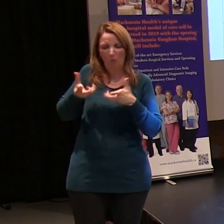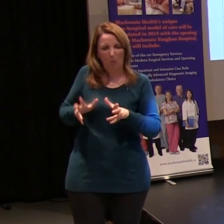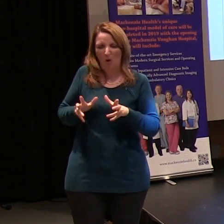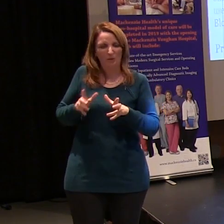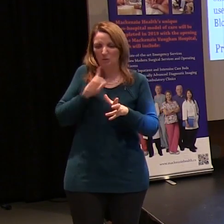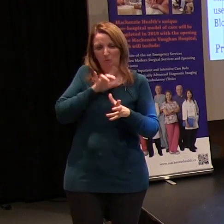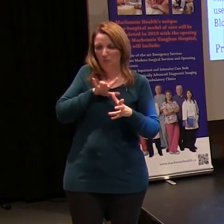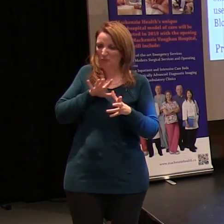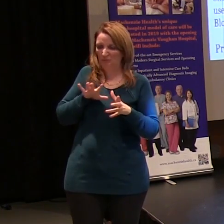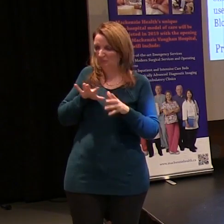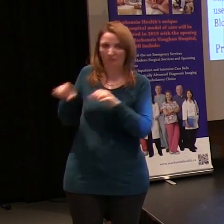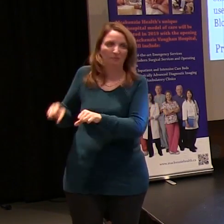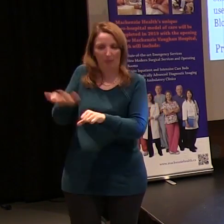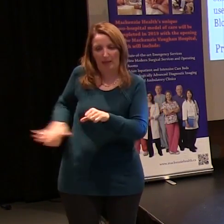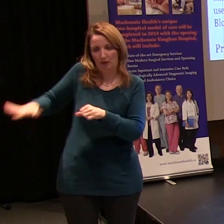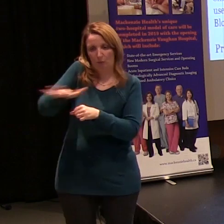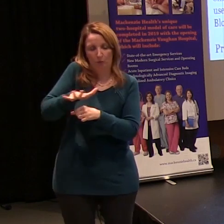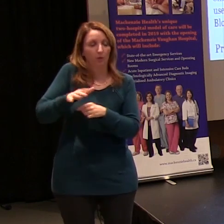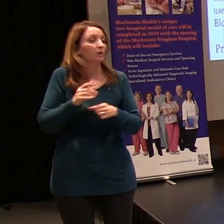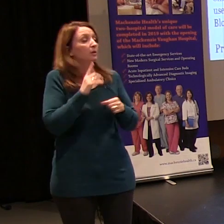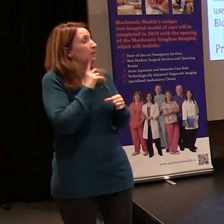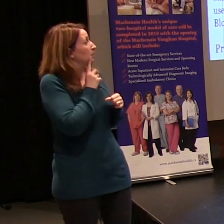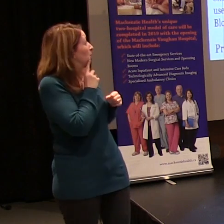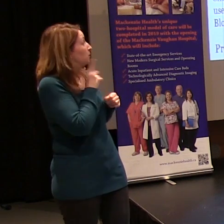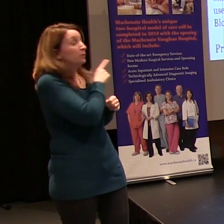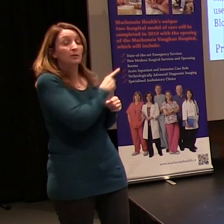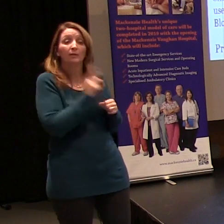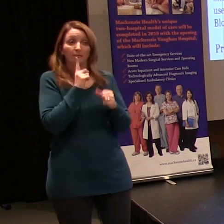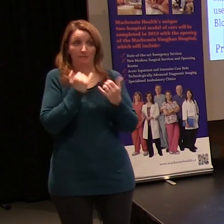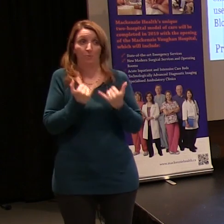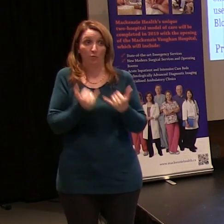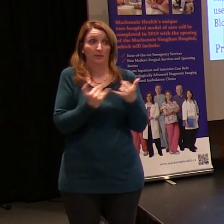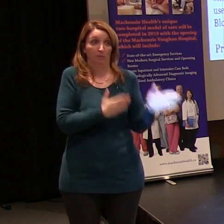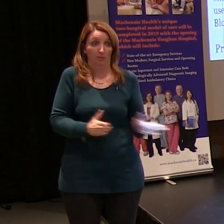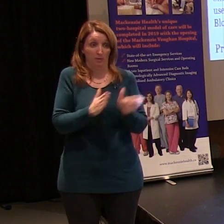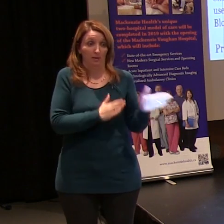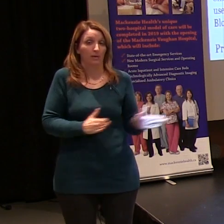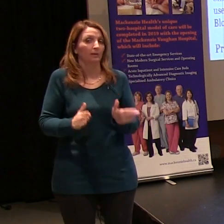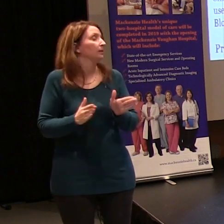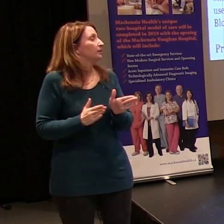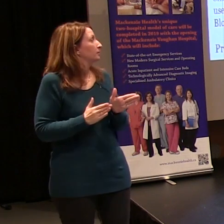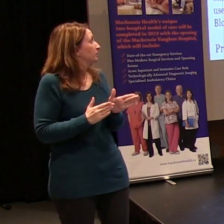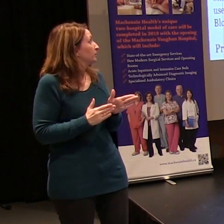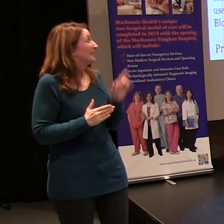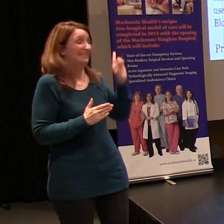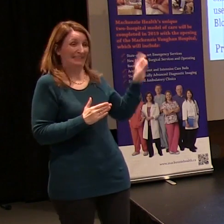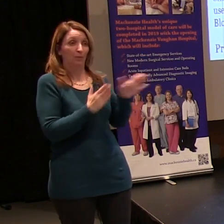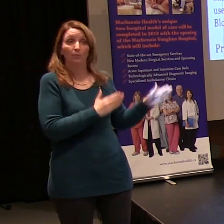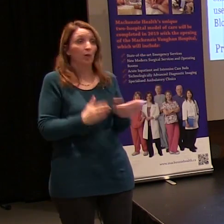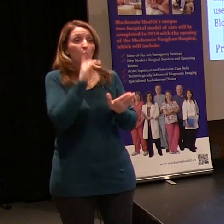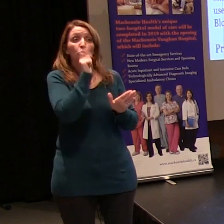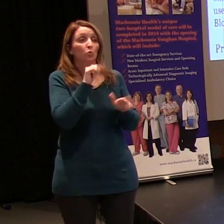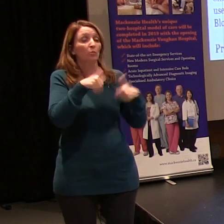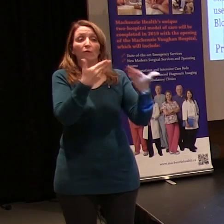north. That's what we're calling the precinct plan, and that's a plan that's provided by the city of Vaughan,